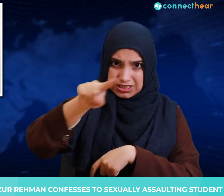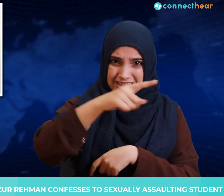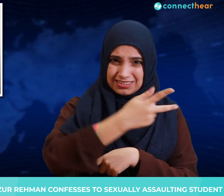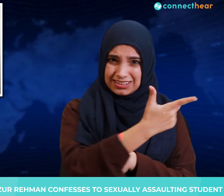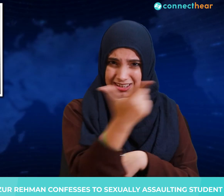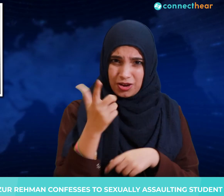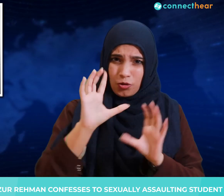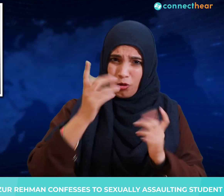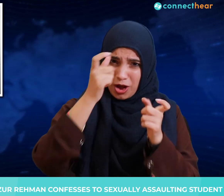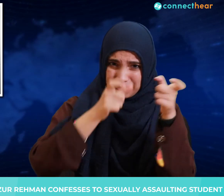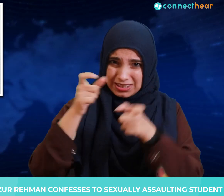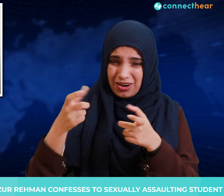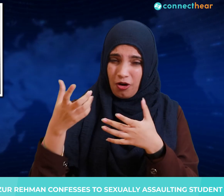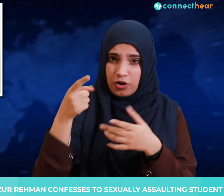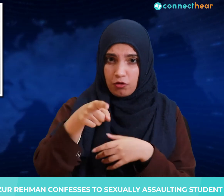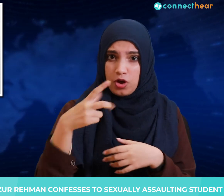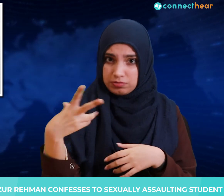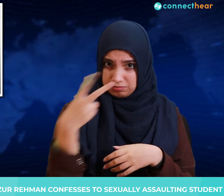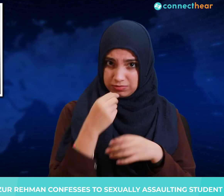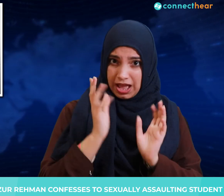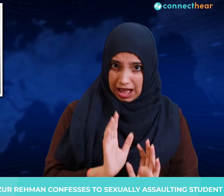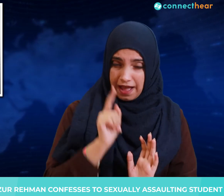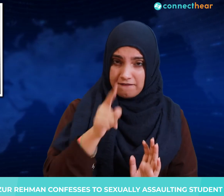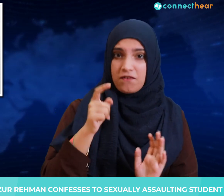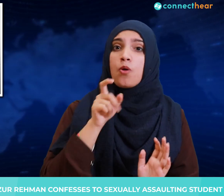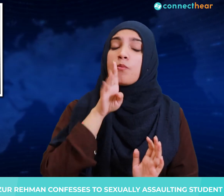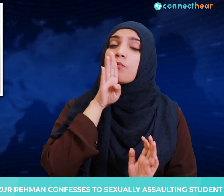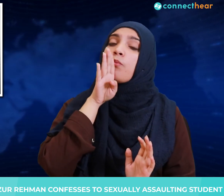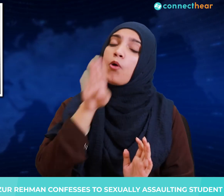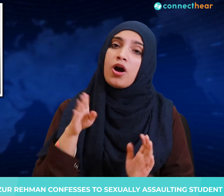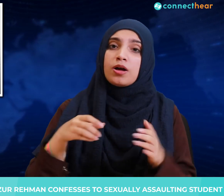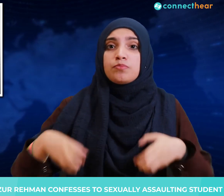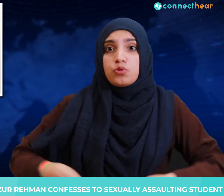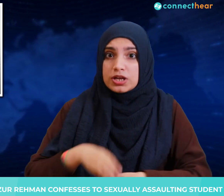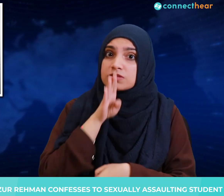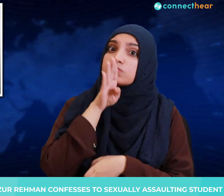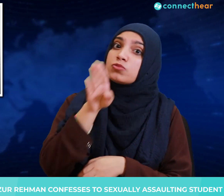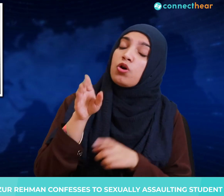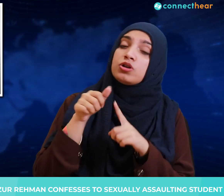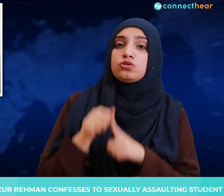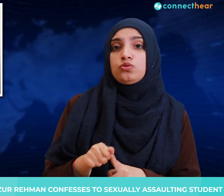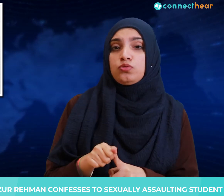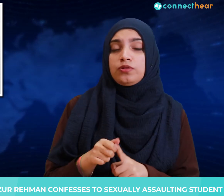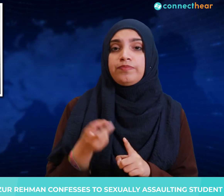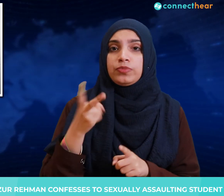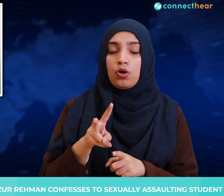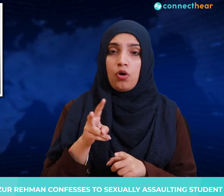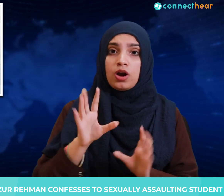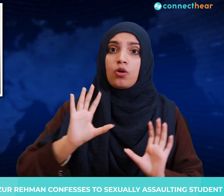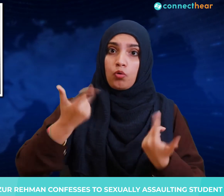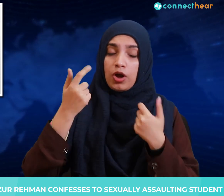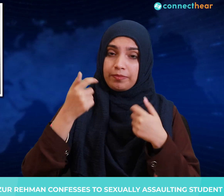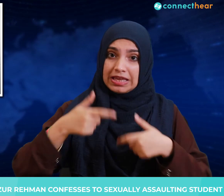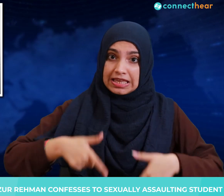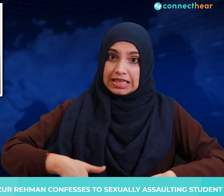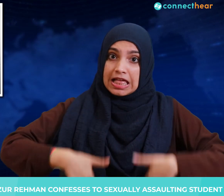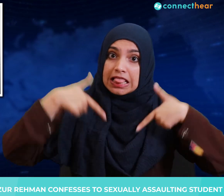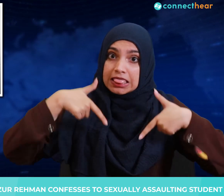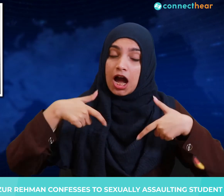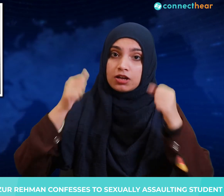was substantial evidence to prosecute in the case. He said that a life sentence or a prison term of up to 10 years